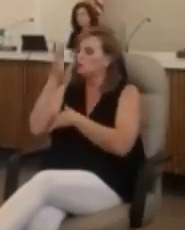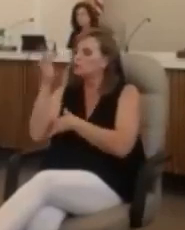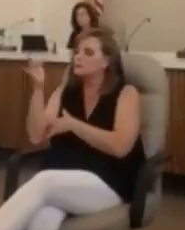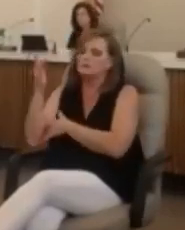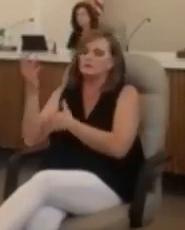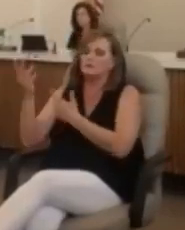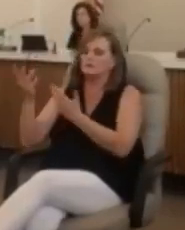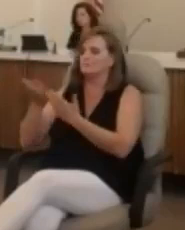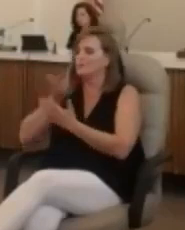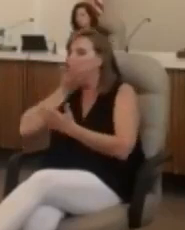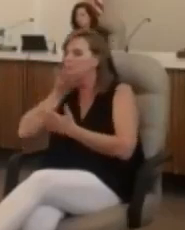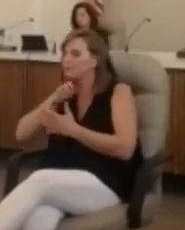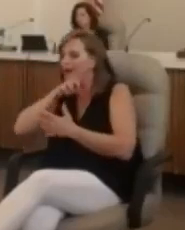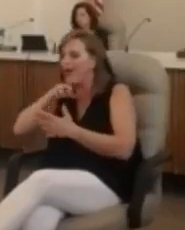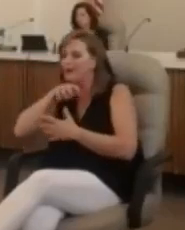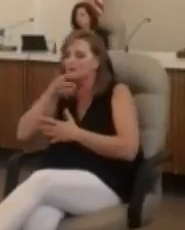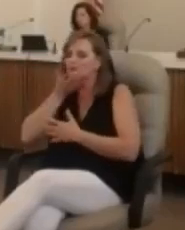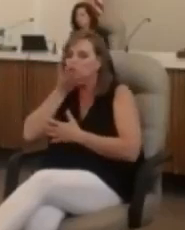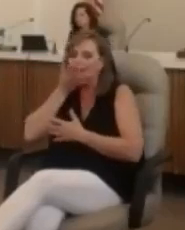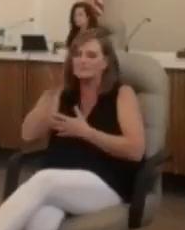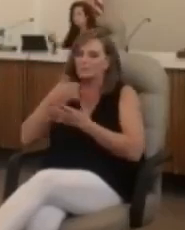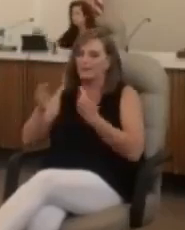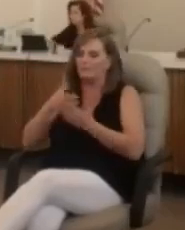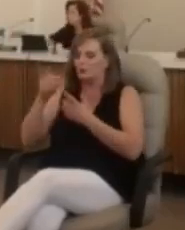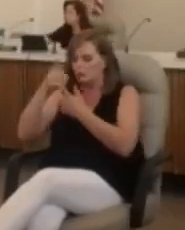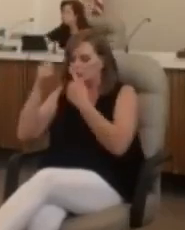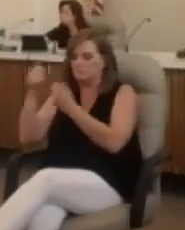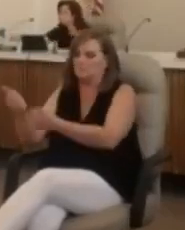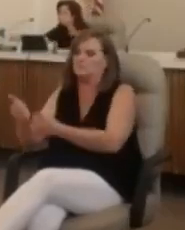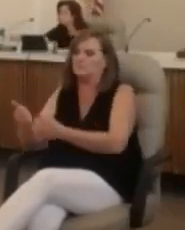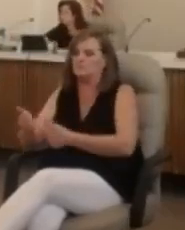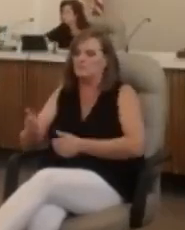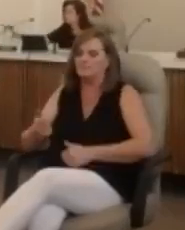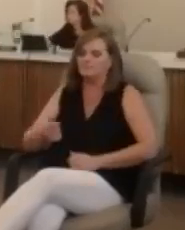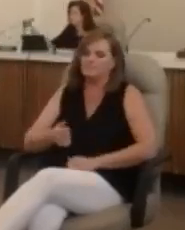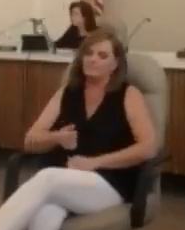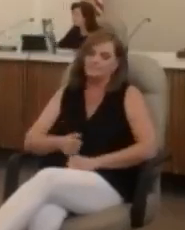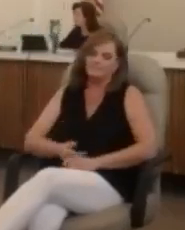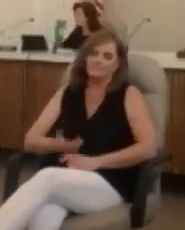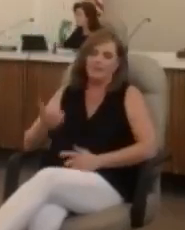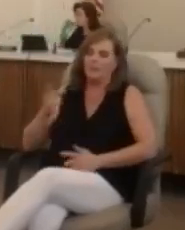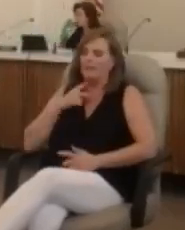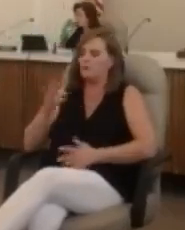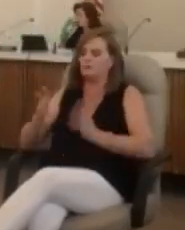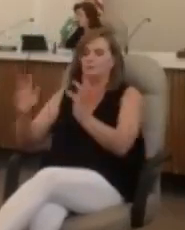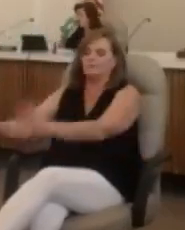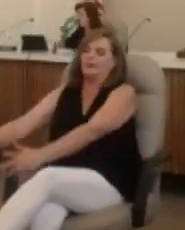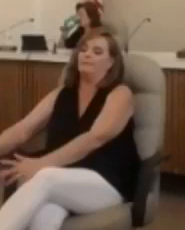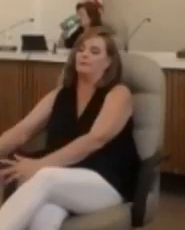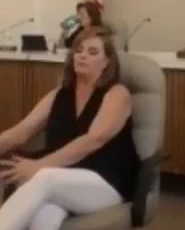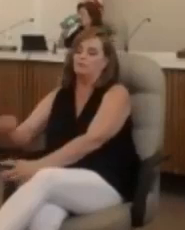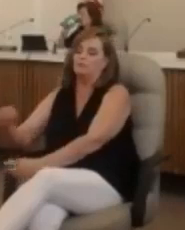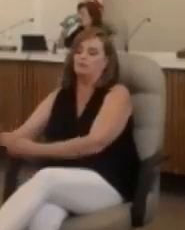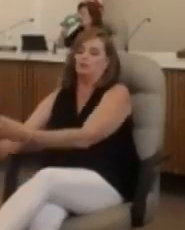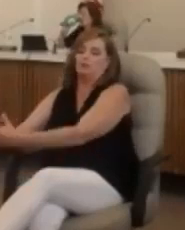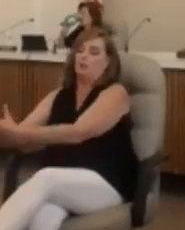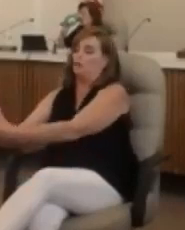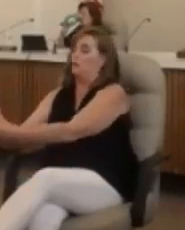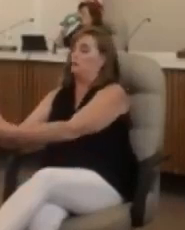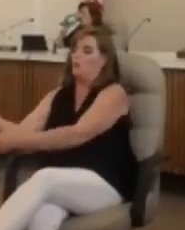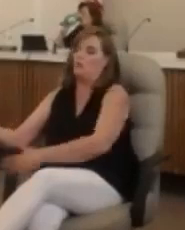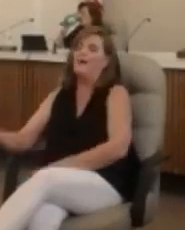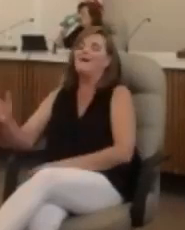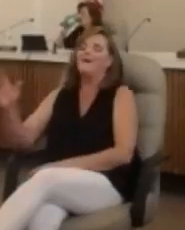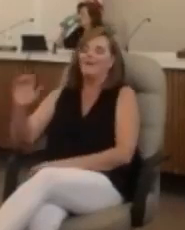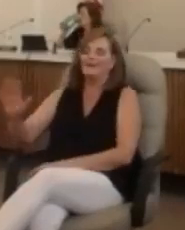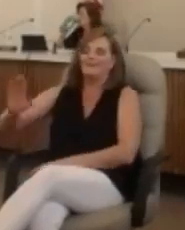grass. They could decide that it's flower beds, a vegetable garden. They could let it grow wild. They have the choice because that buffer